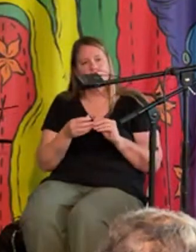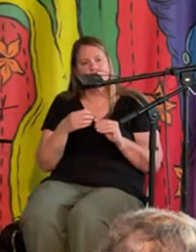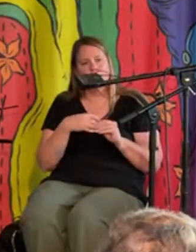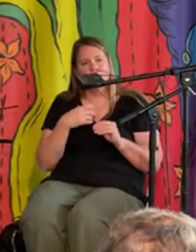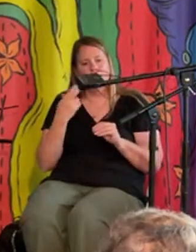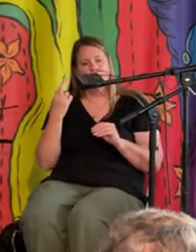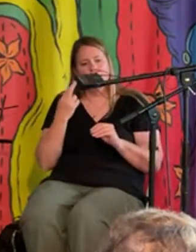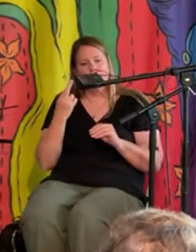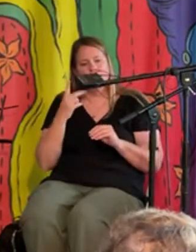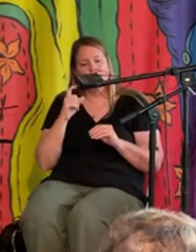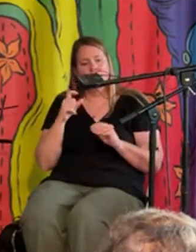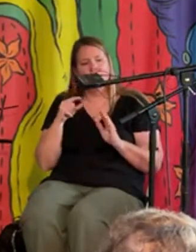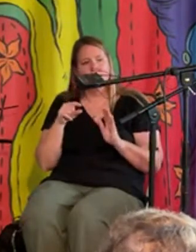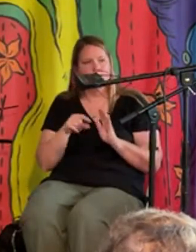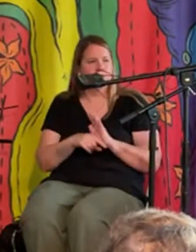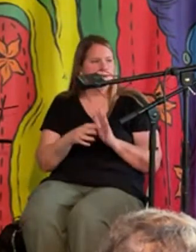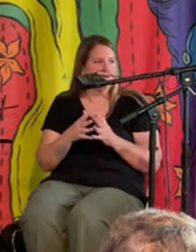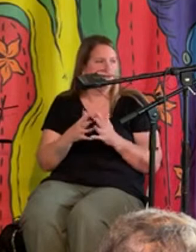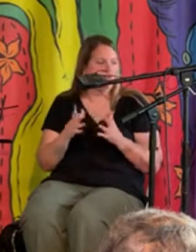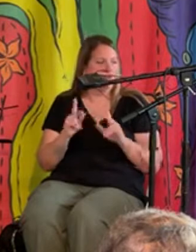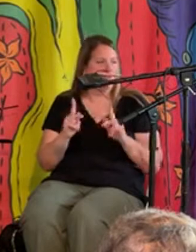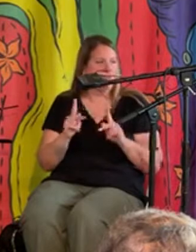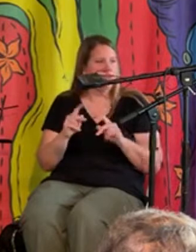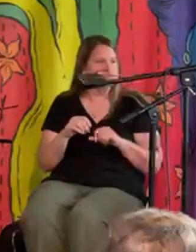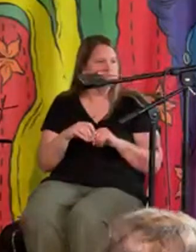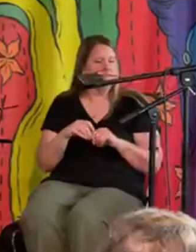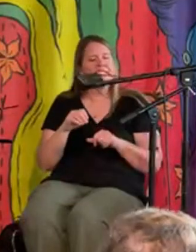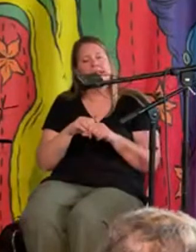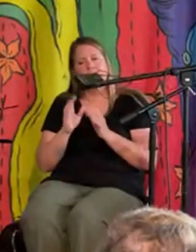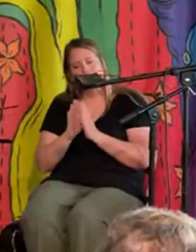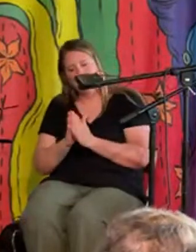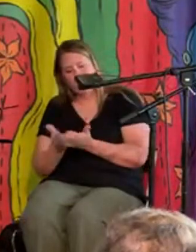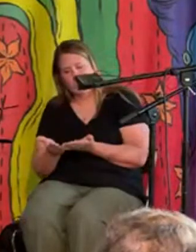people. Yeah. I mean, in a book.